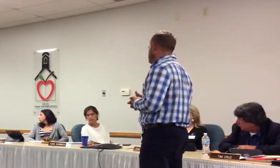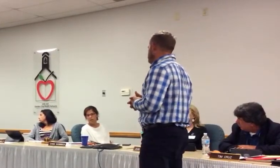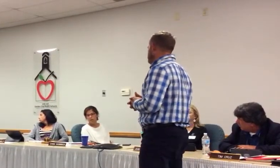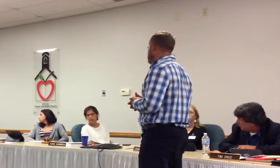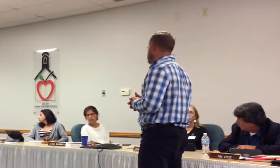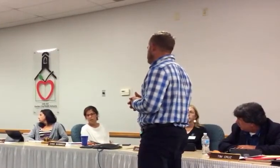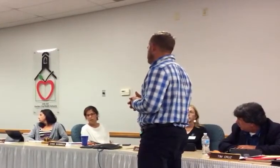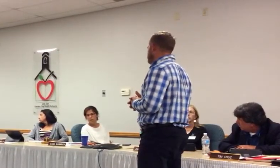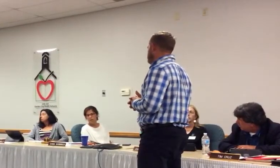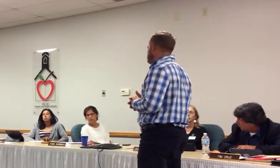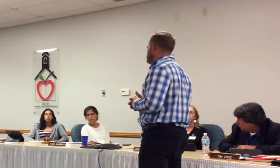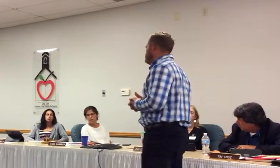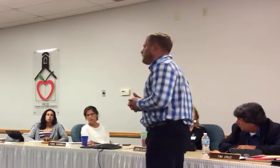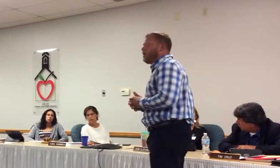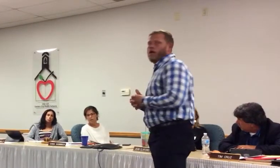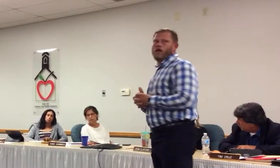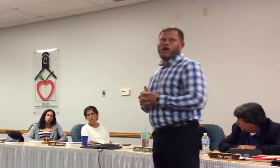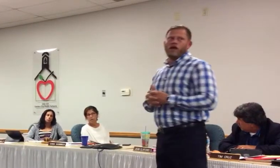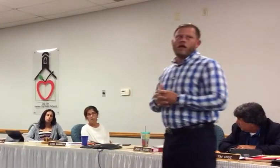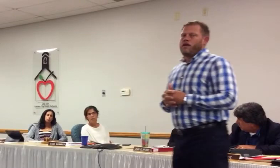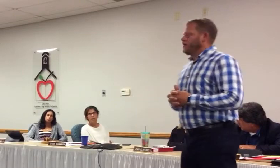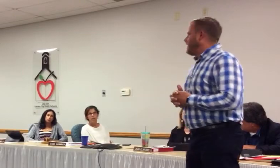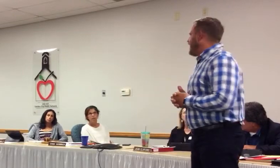many kids are not participating?